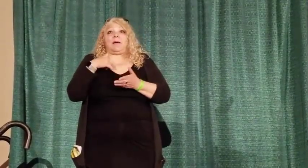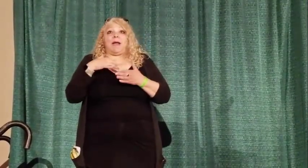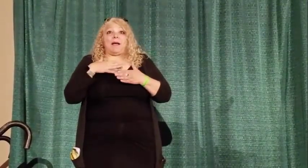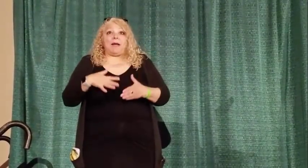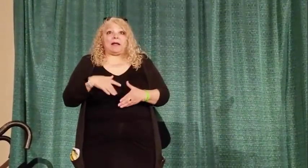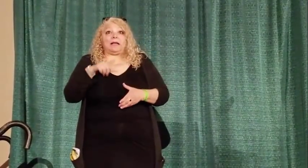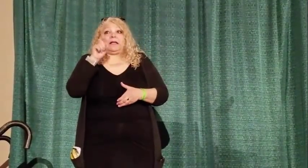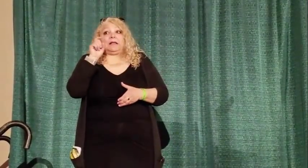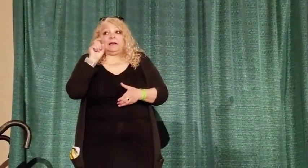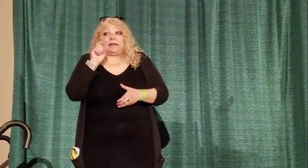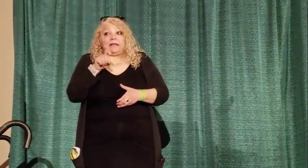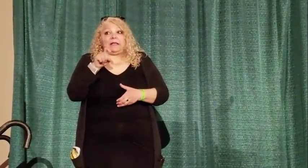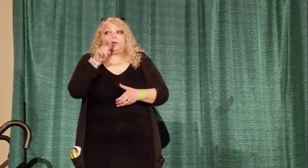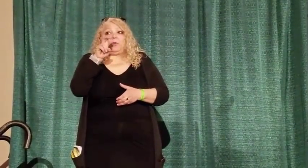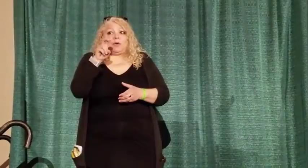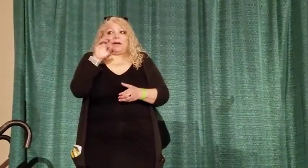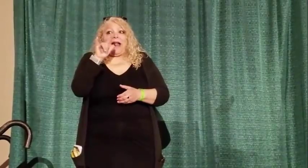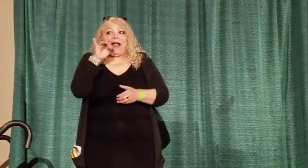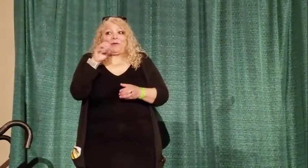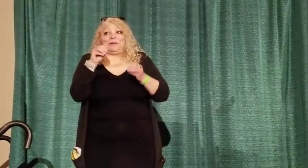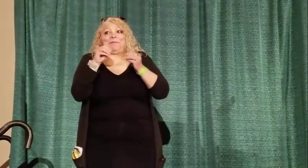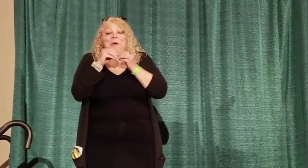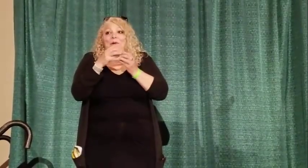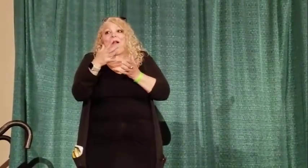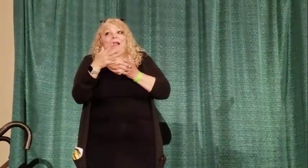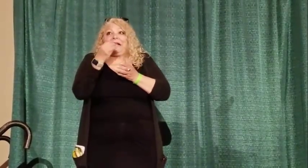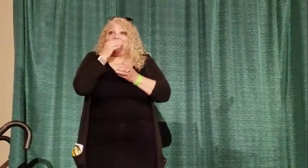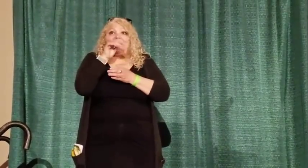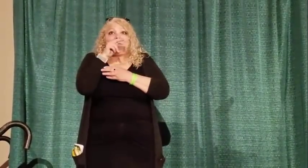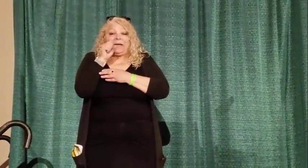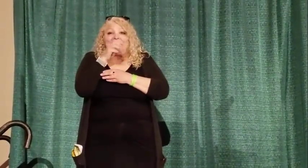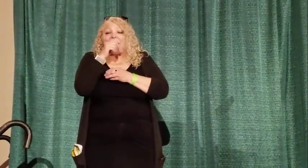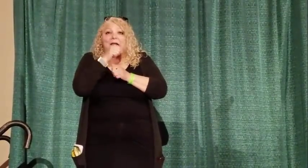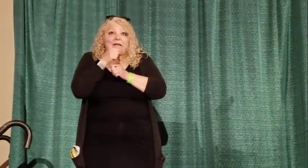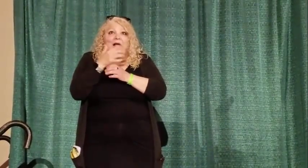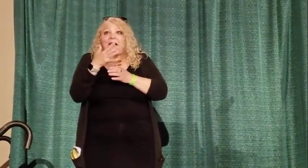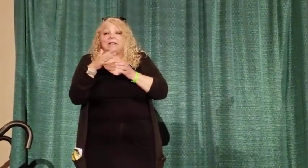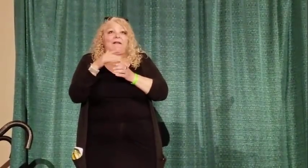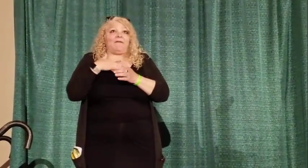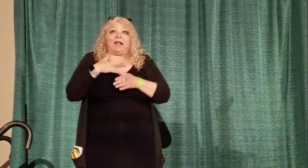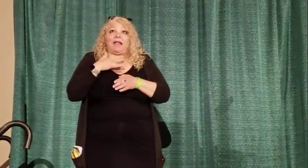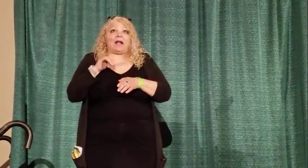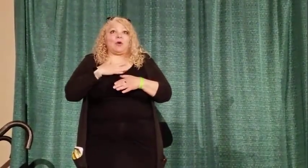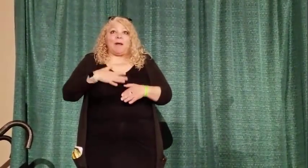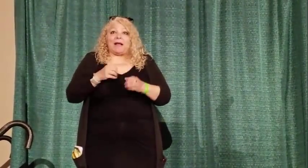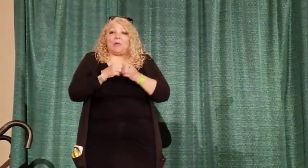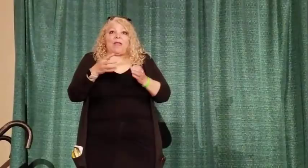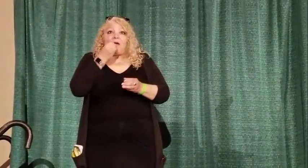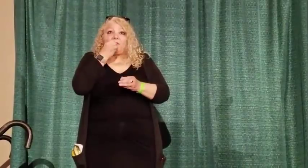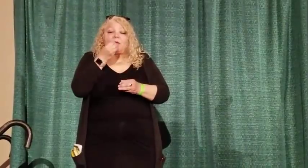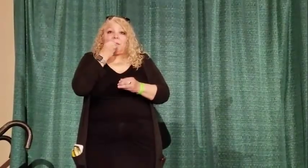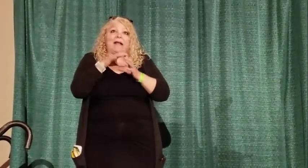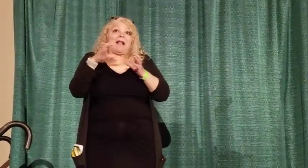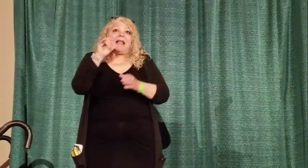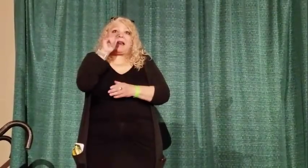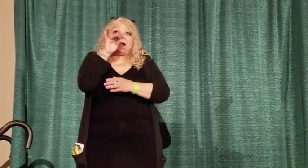eat 200 calories less than everything else. I feel like I'm full. All afternoon I wouldn't be hungry because I had those beans and the nuts, and I'd be going without food the whole day from all those calories